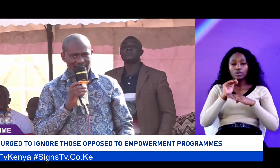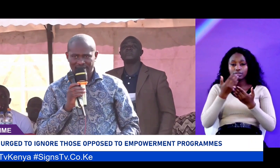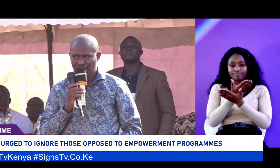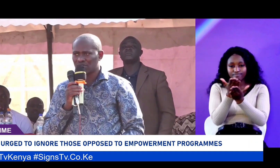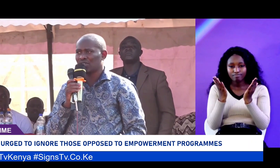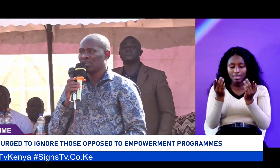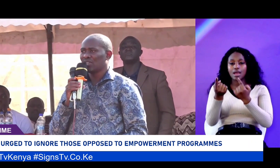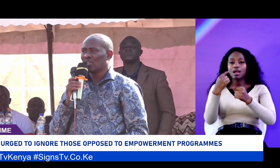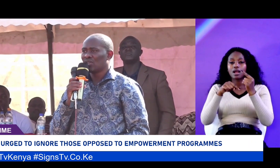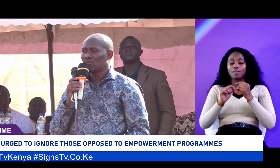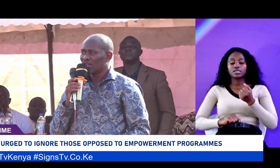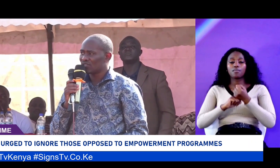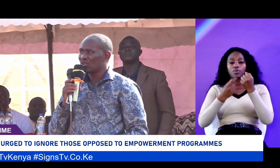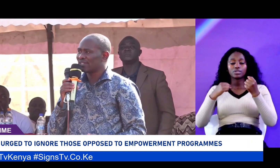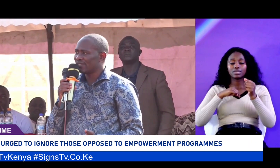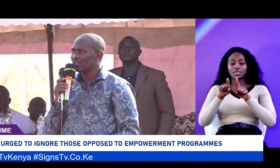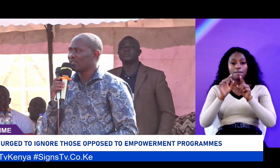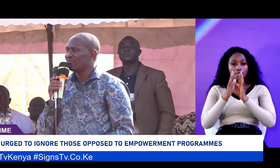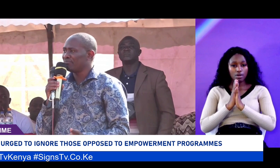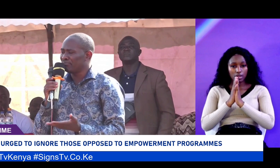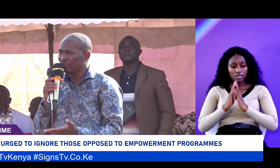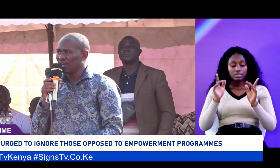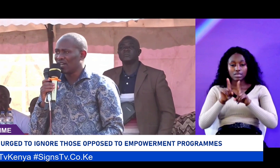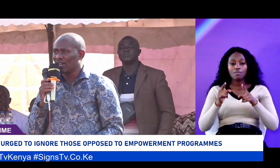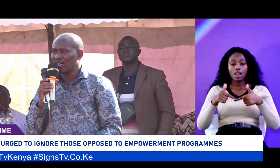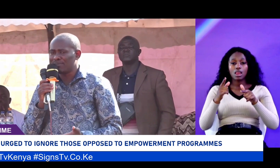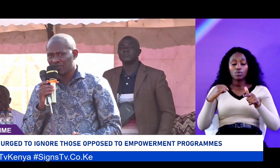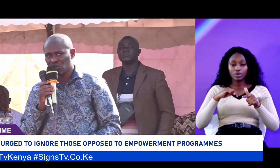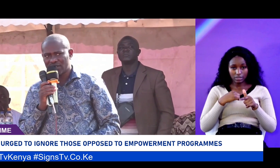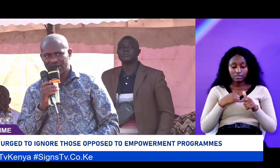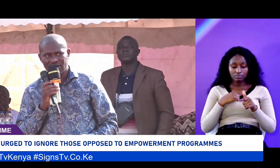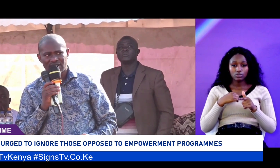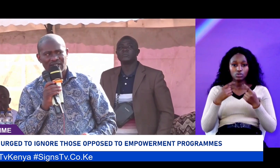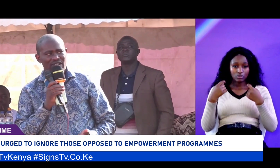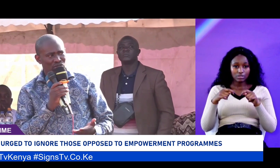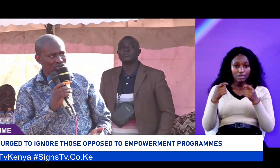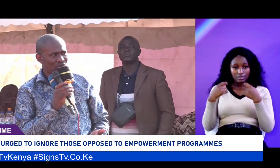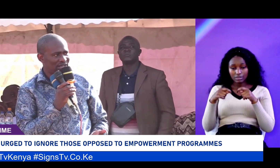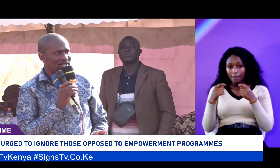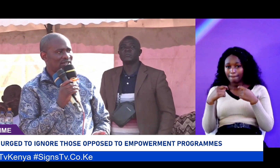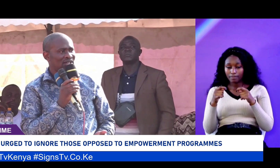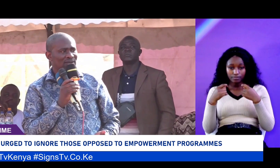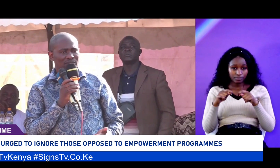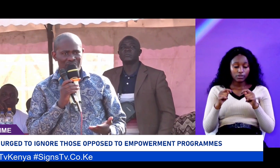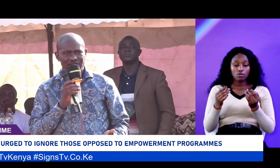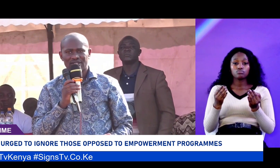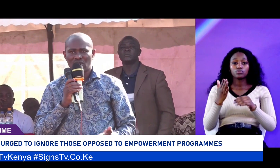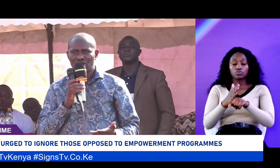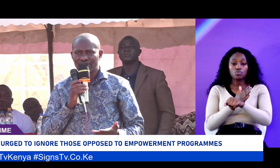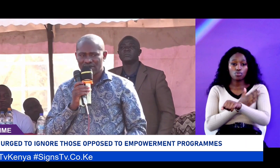and support for us to at least uplift one another and grow together. For this is the only